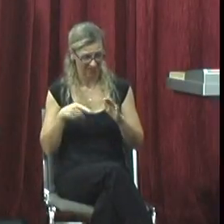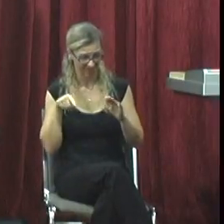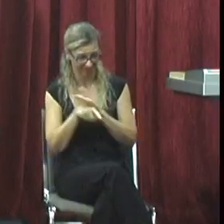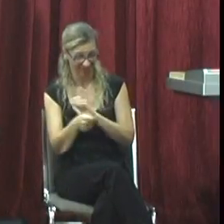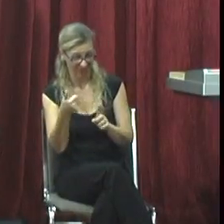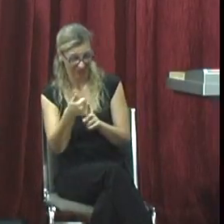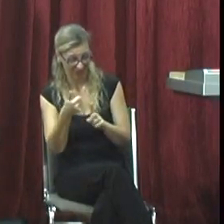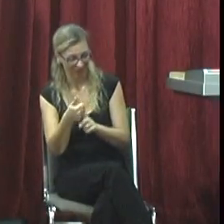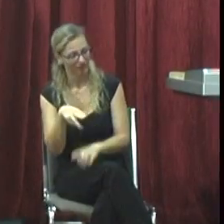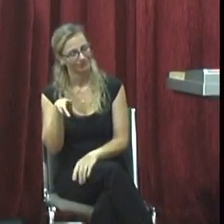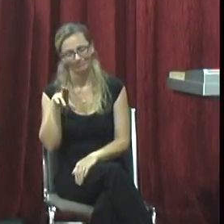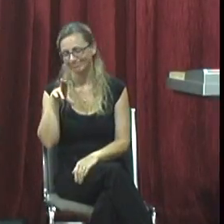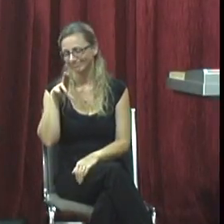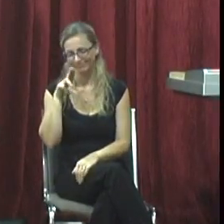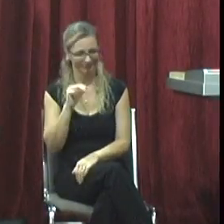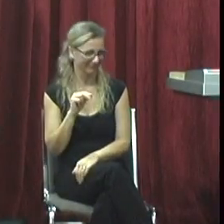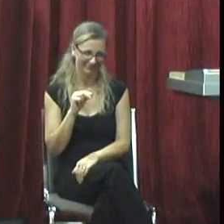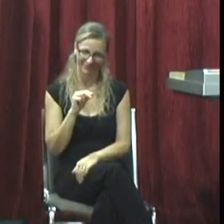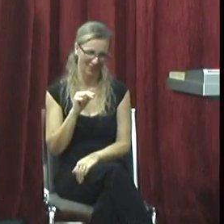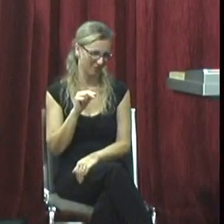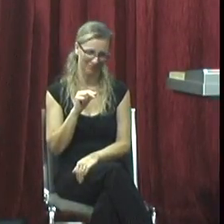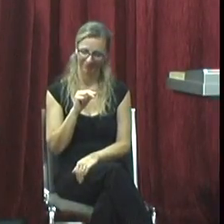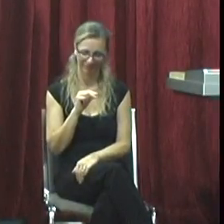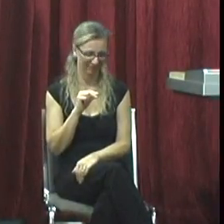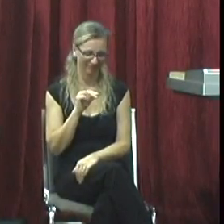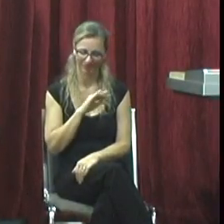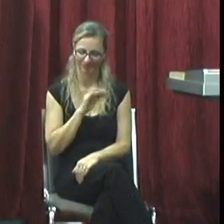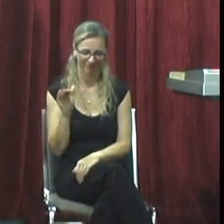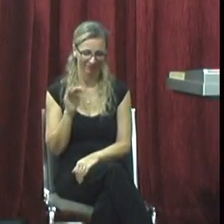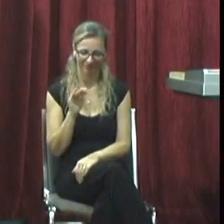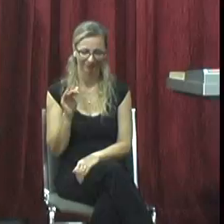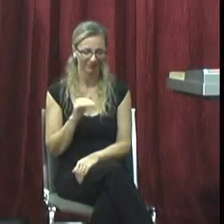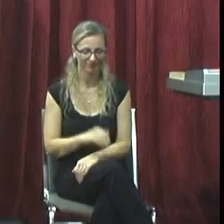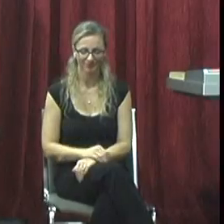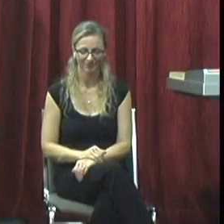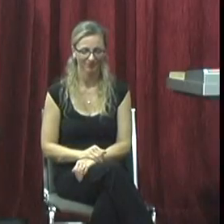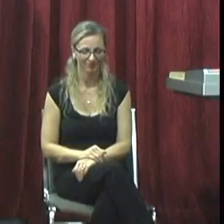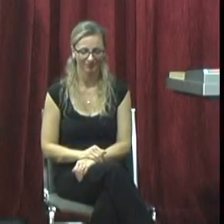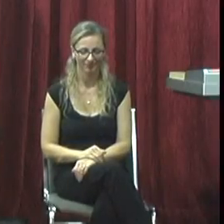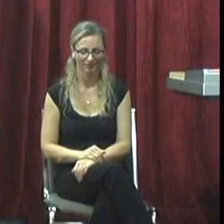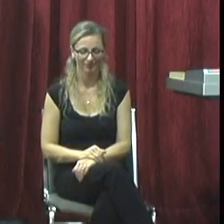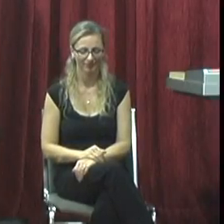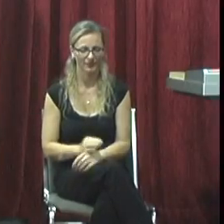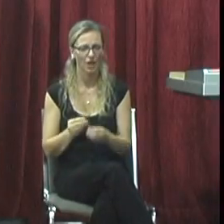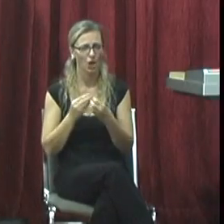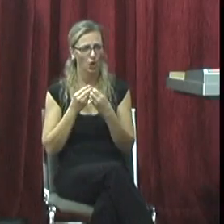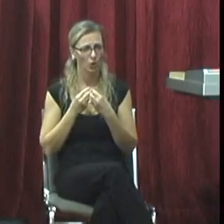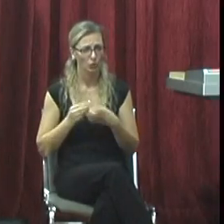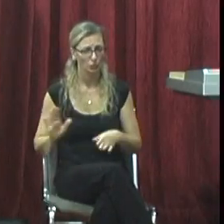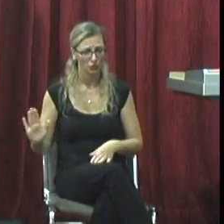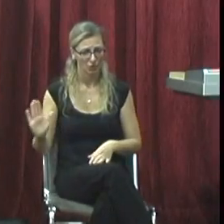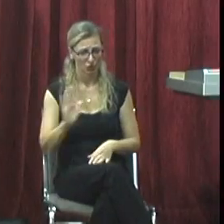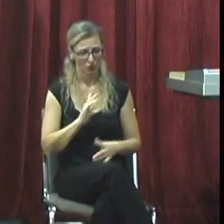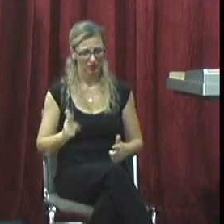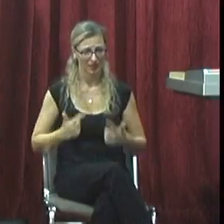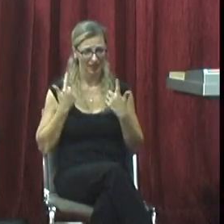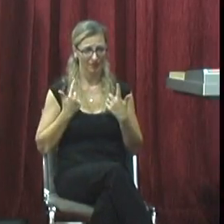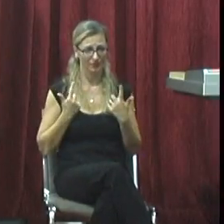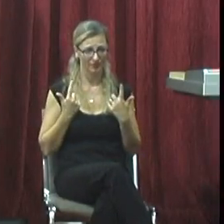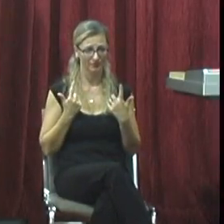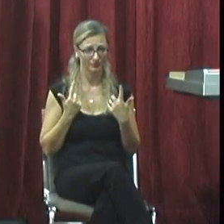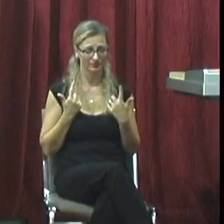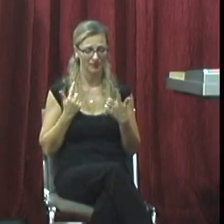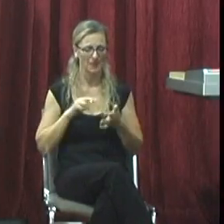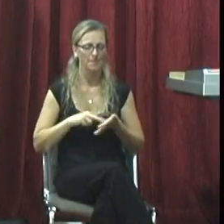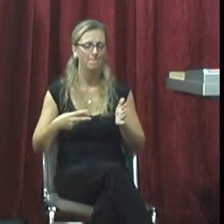No, he didn't mean that at all. Losing your life for his sake and the sake of the good